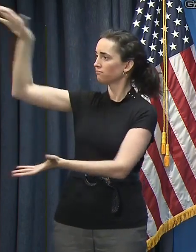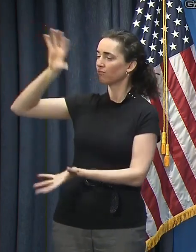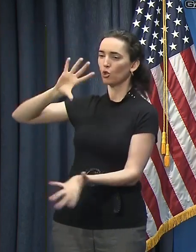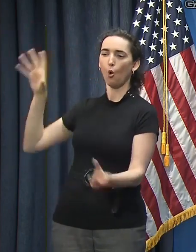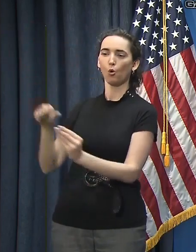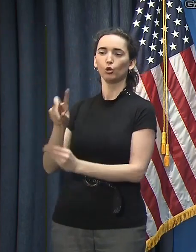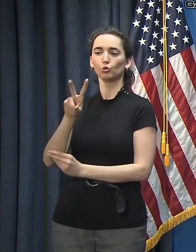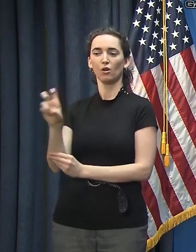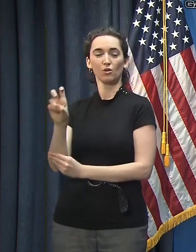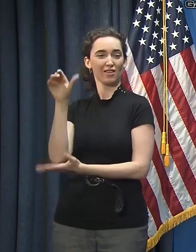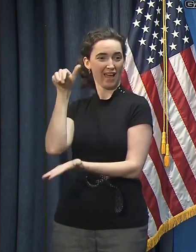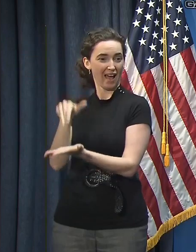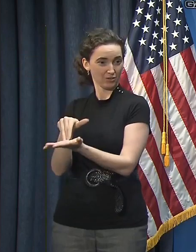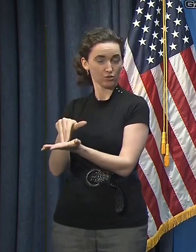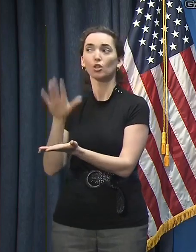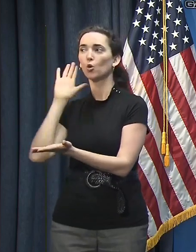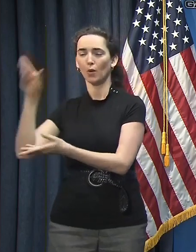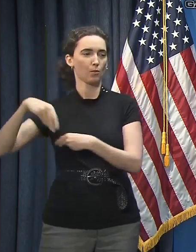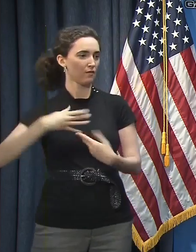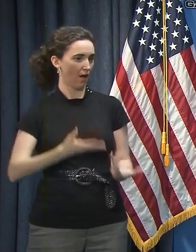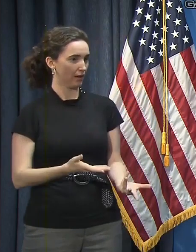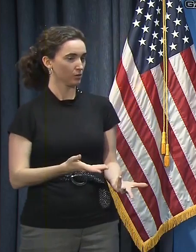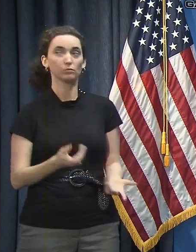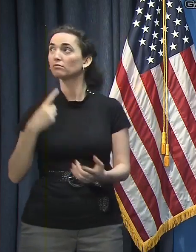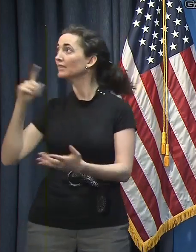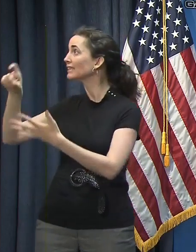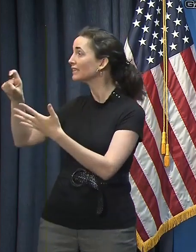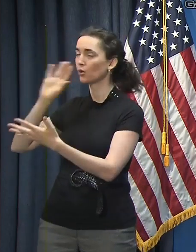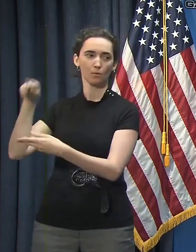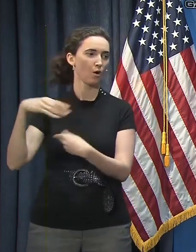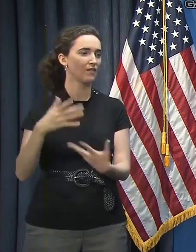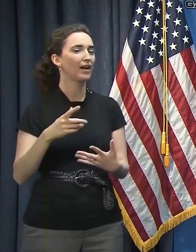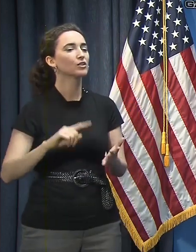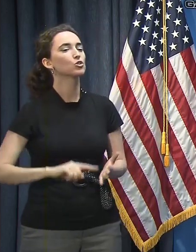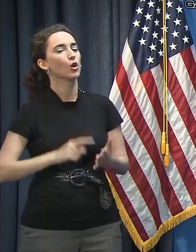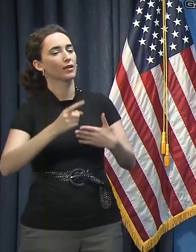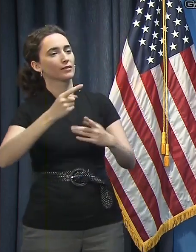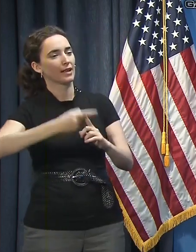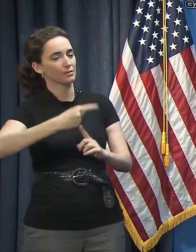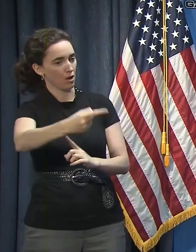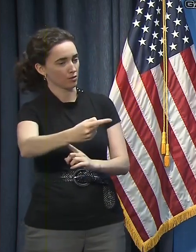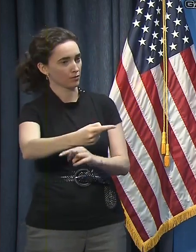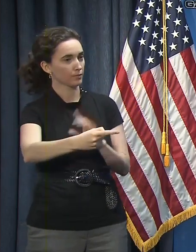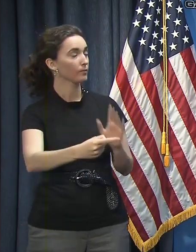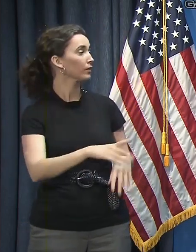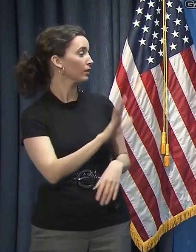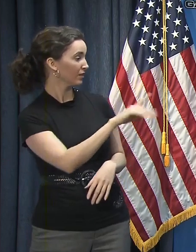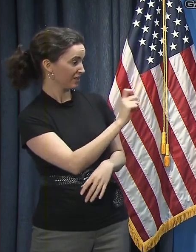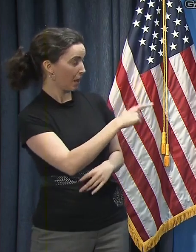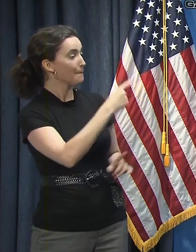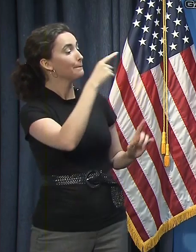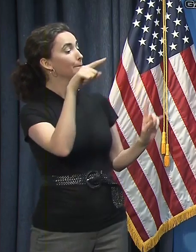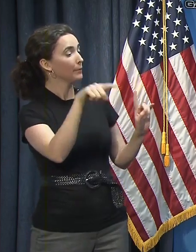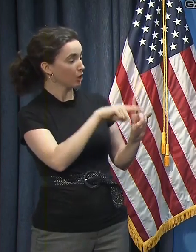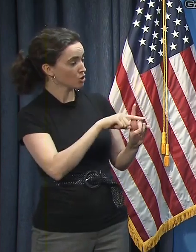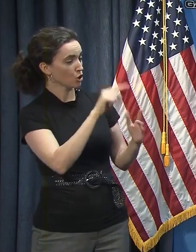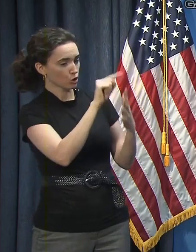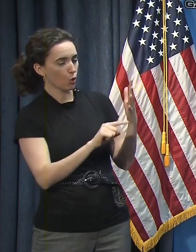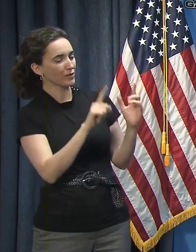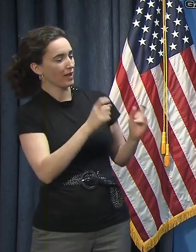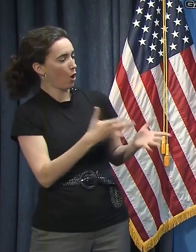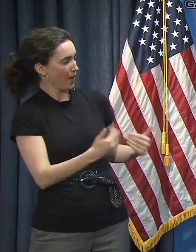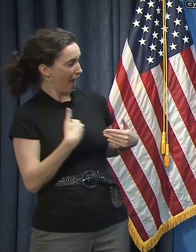say we need, they will be providing those to us starting next month. And that's an addition to our current capacity that we already